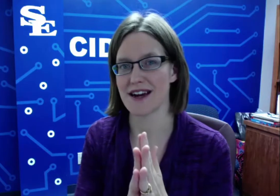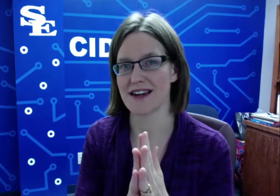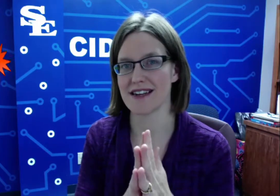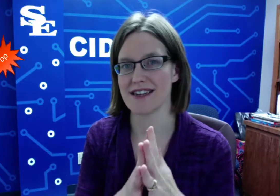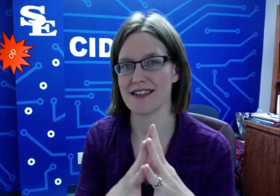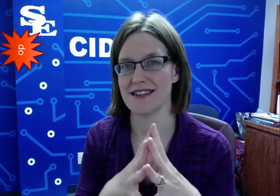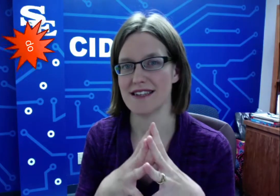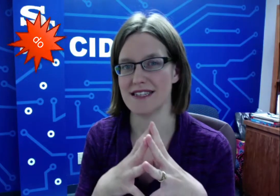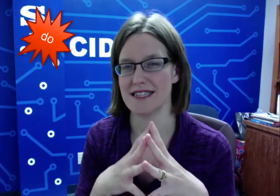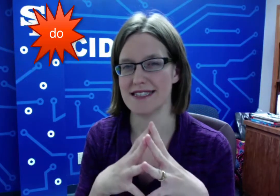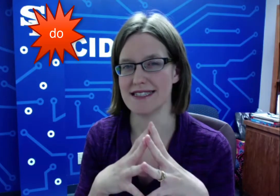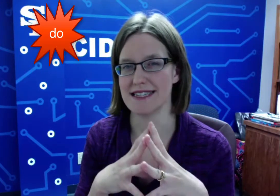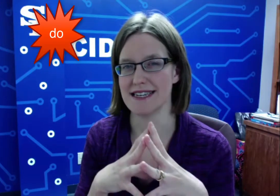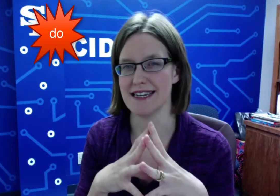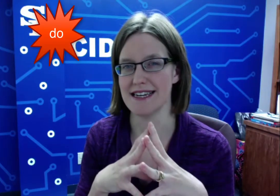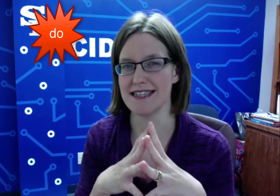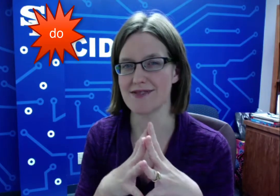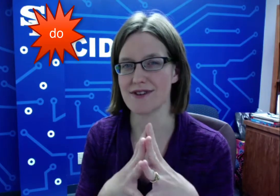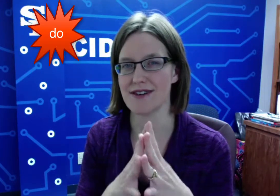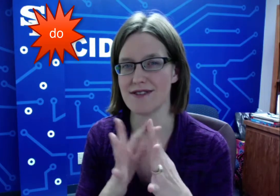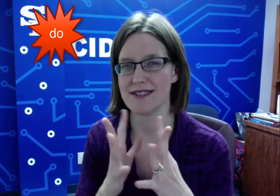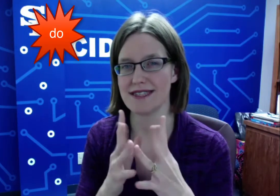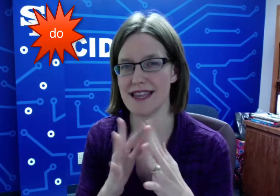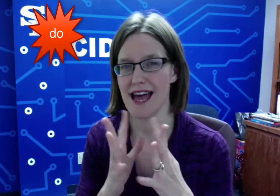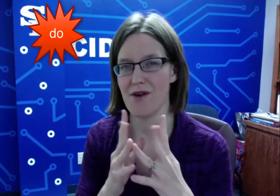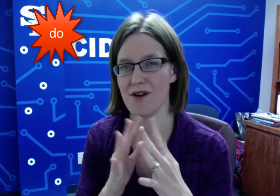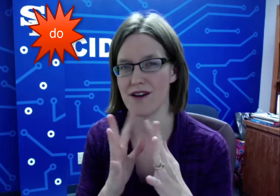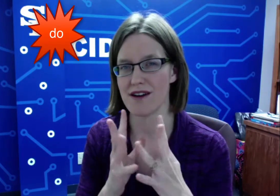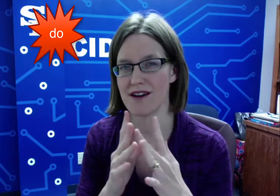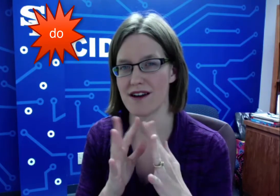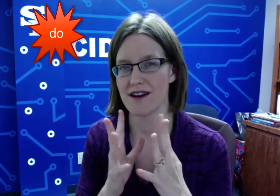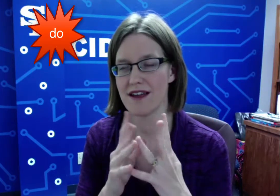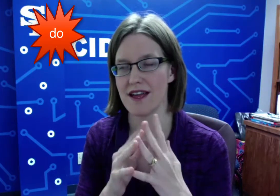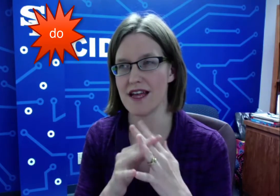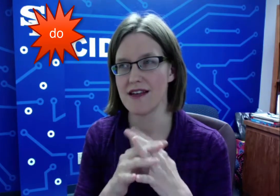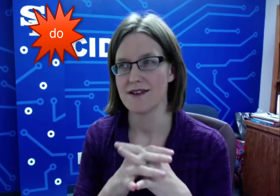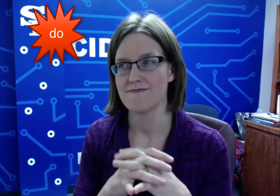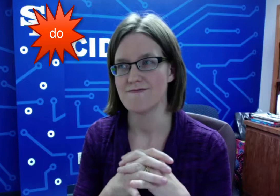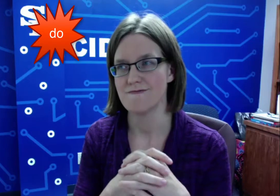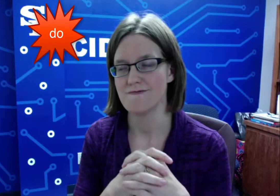word. See it? What was that word?